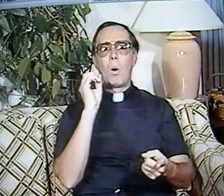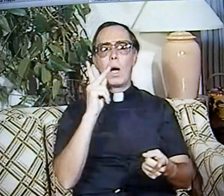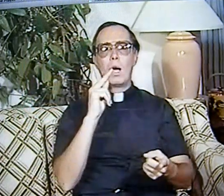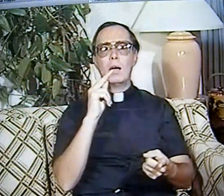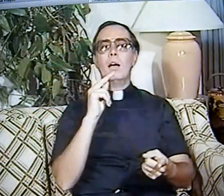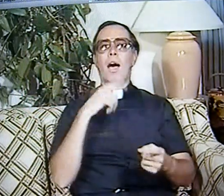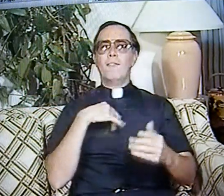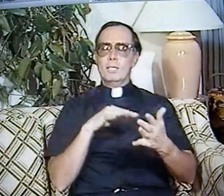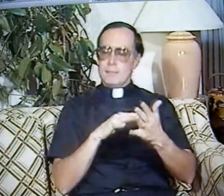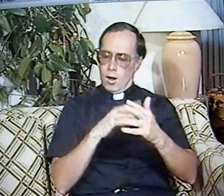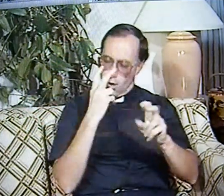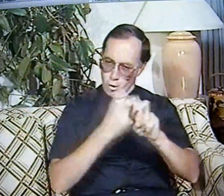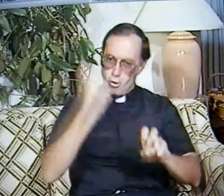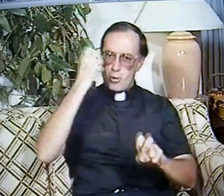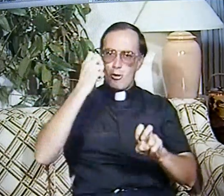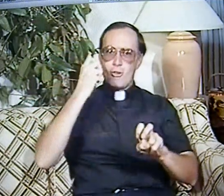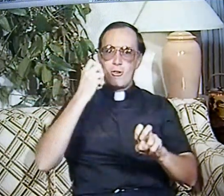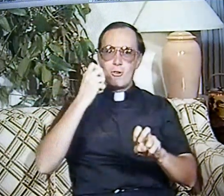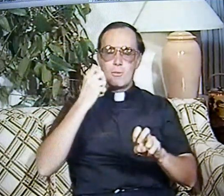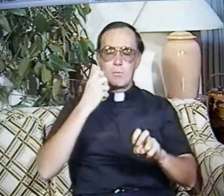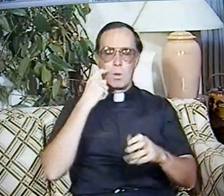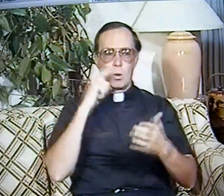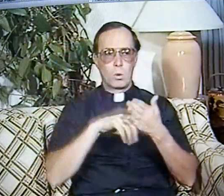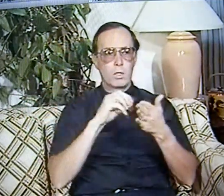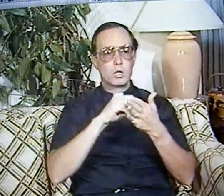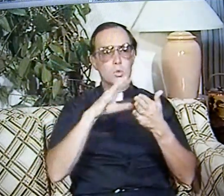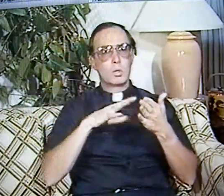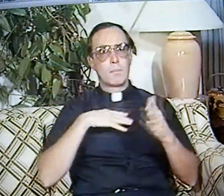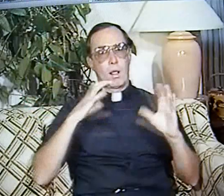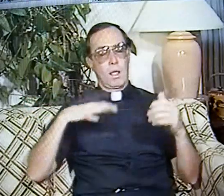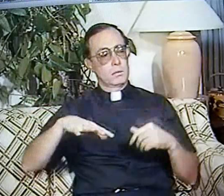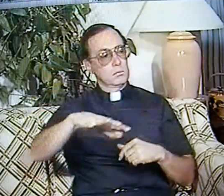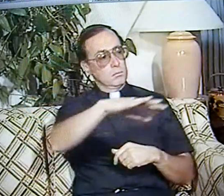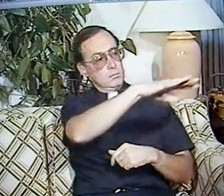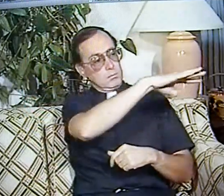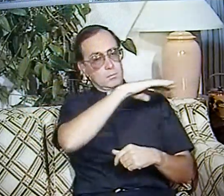weeks. And I got a C. So that passed. I was fine with that.